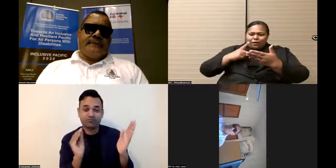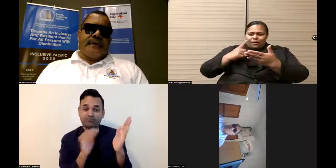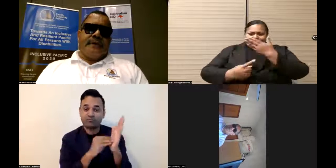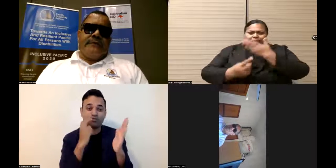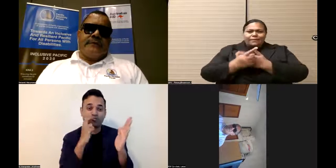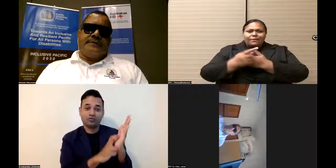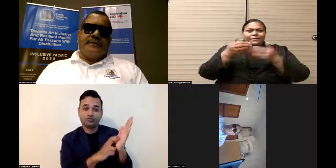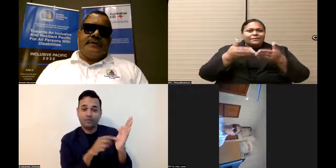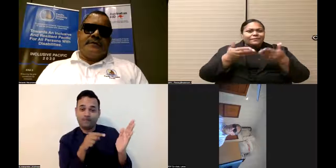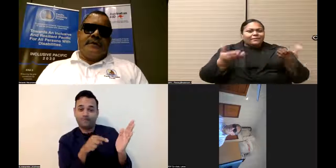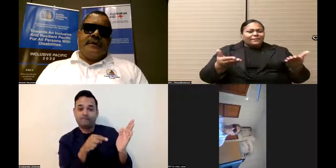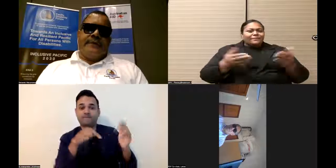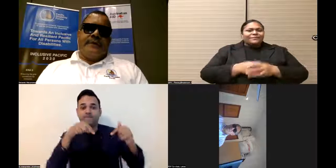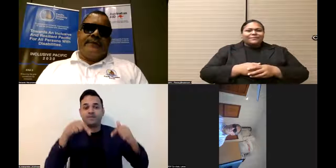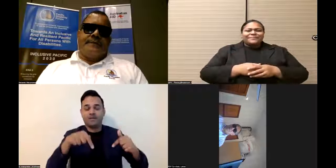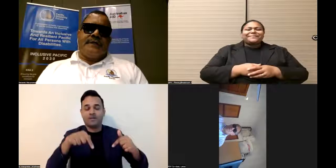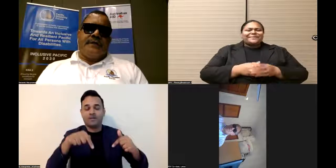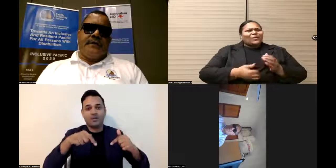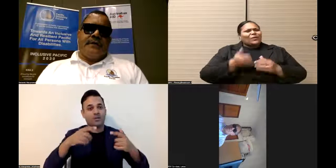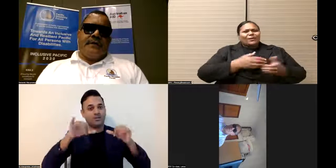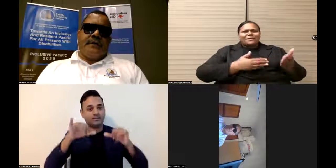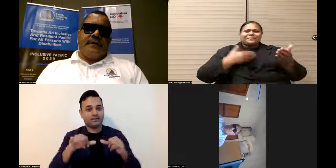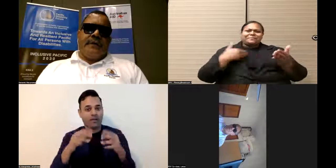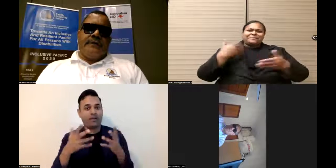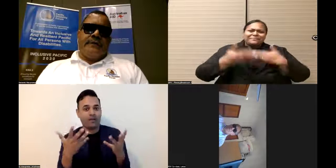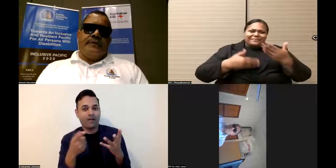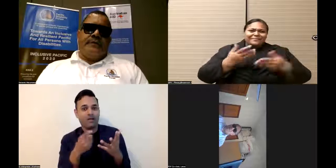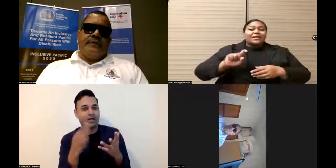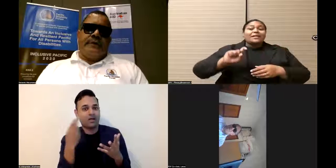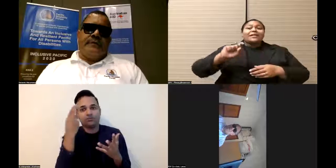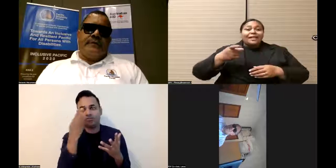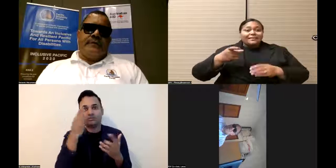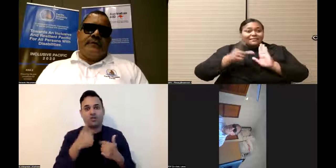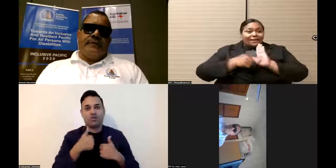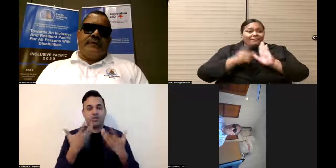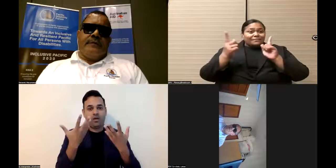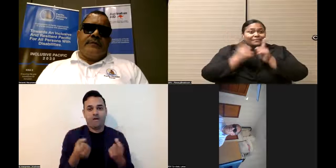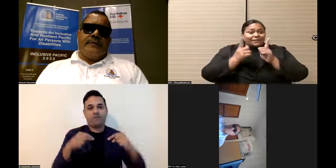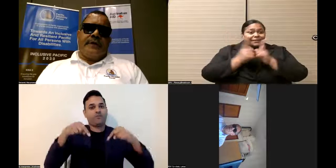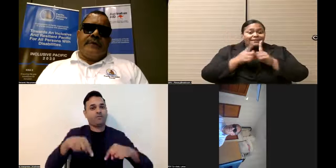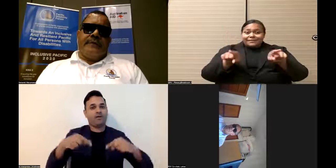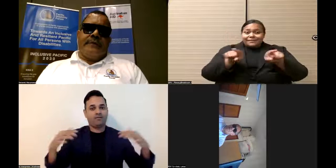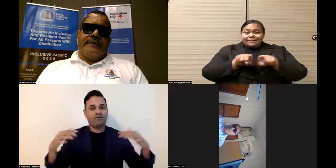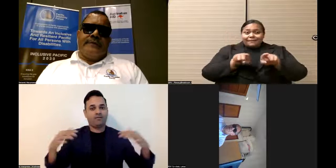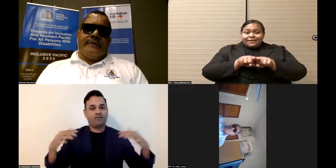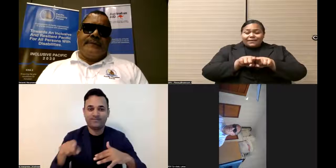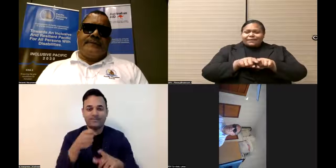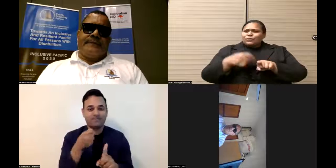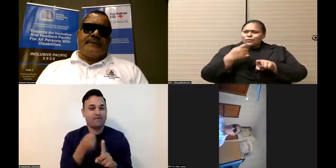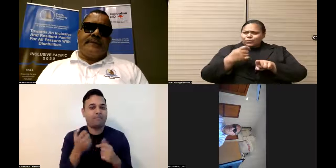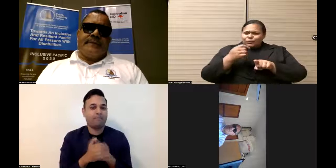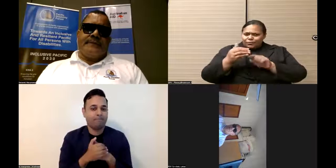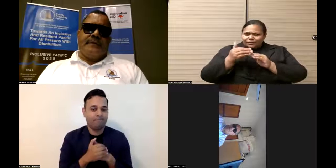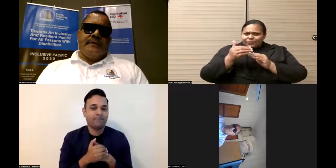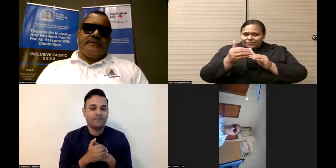Summit. And of course, in the immediate future, the what we'll do with what we've come up with from the